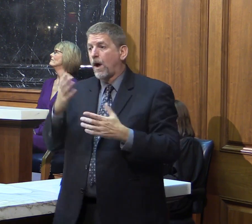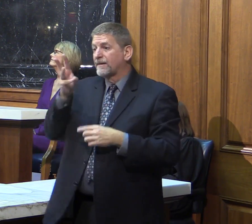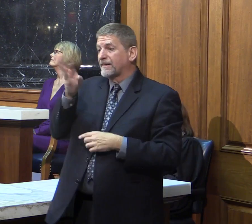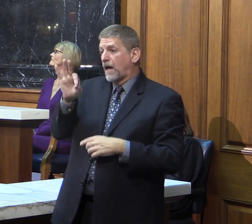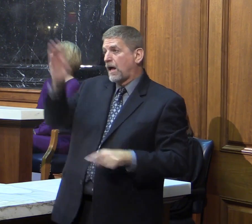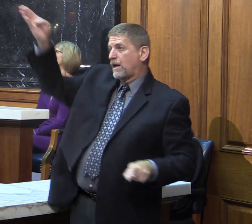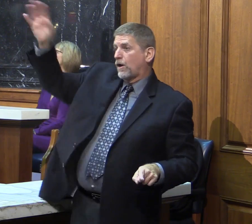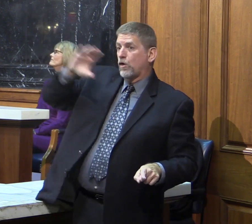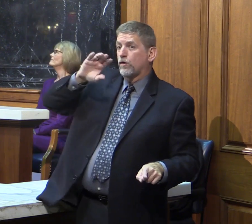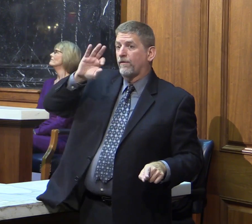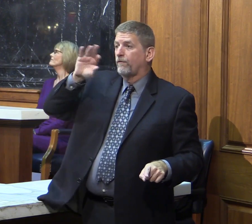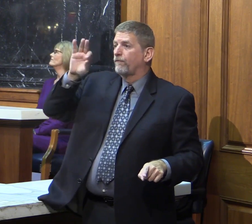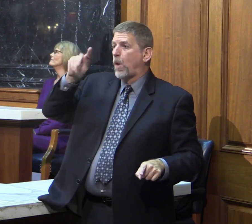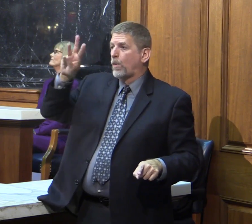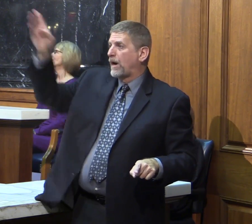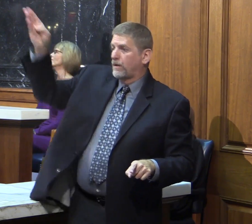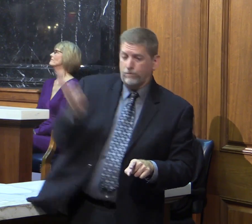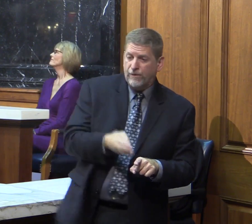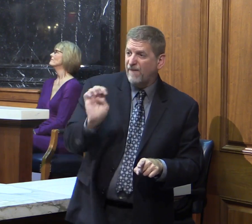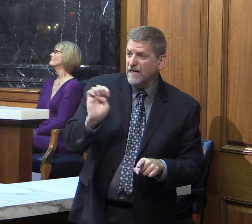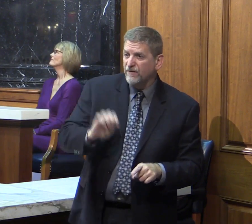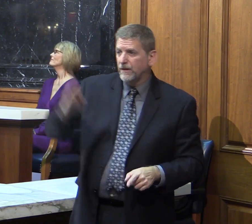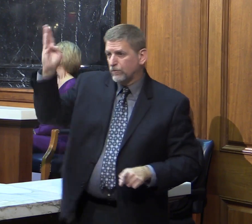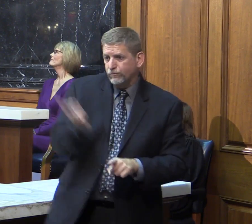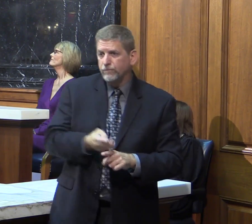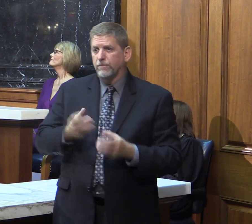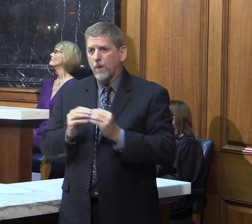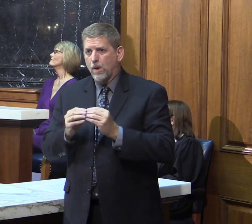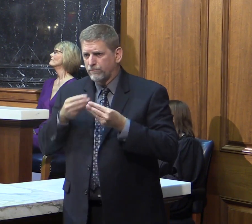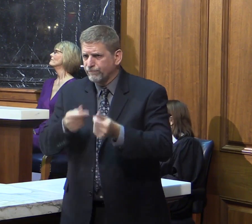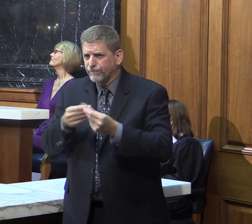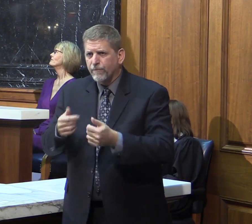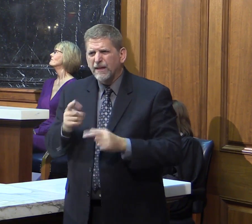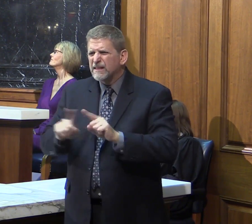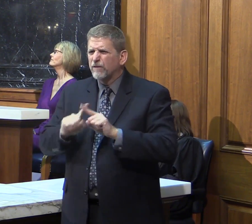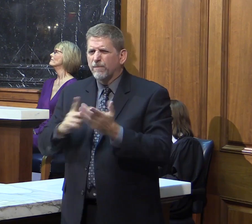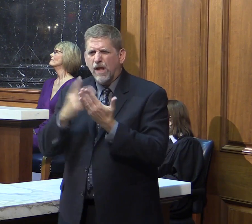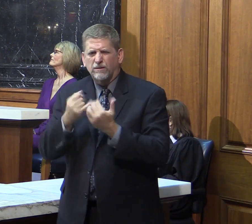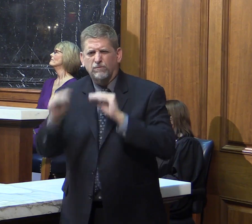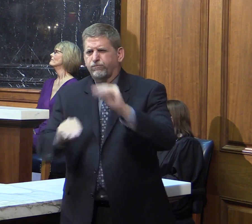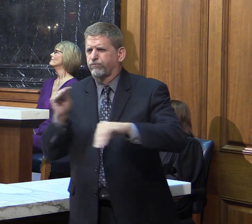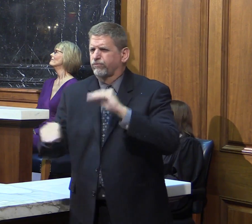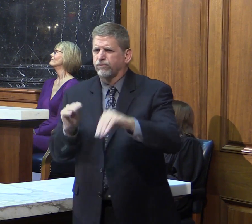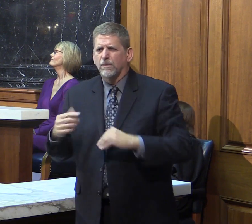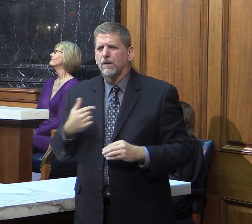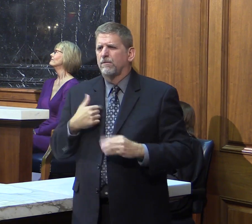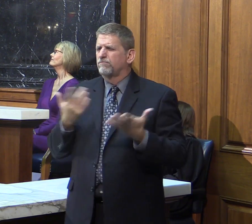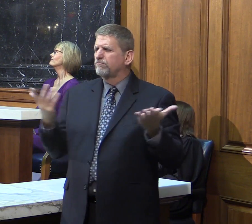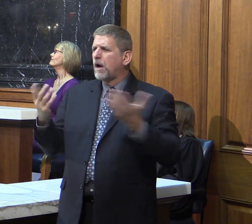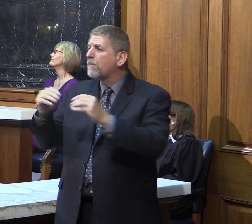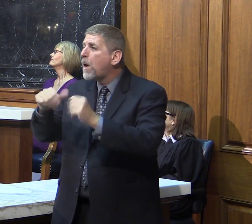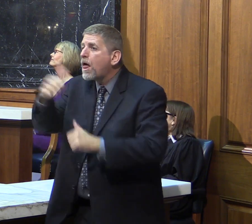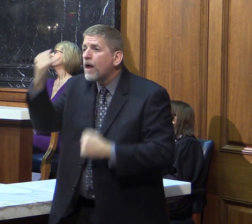border. When it comes to paying for these projects, I'm open about a menu of options. The